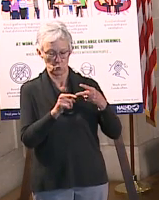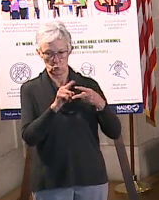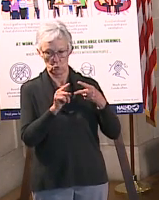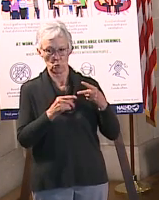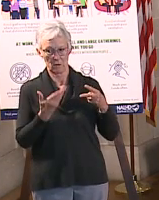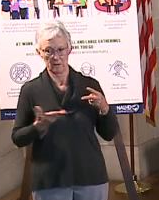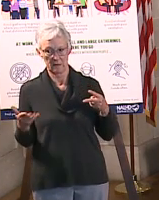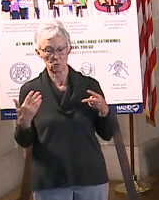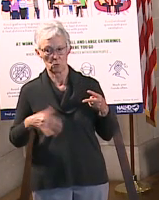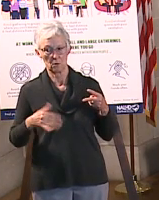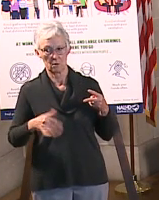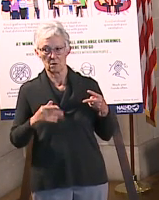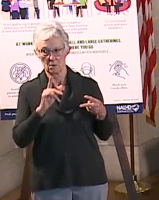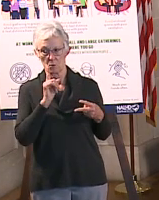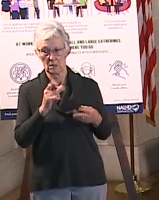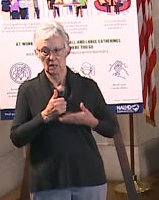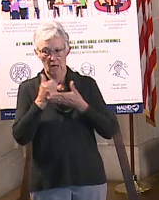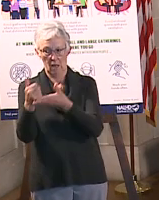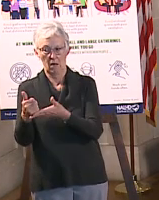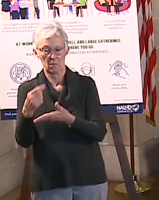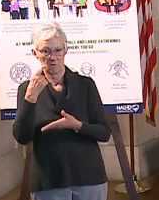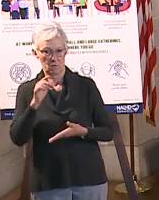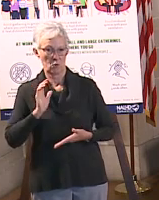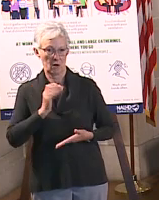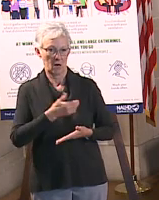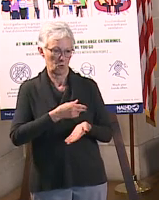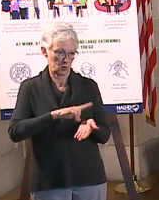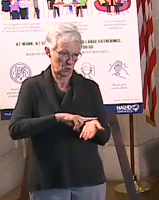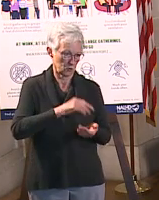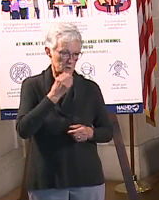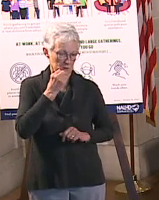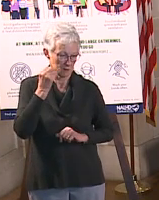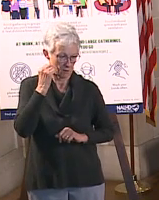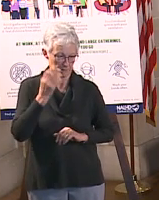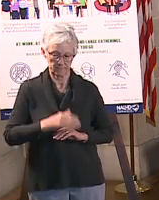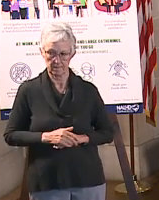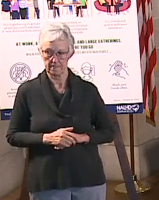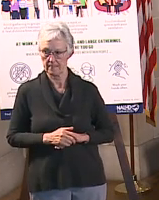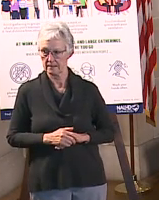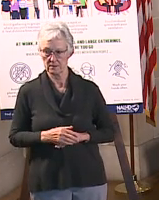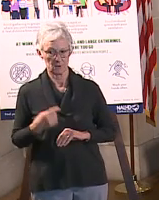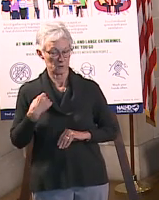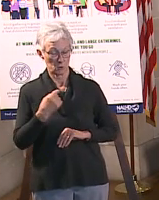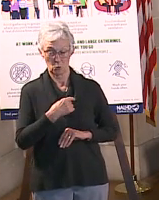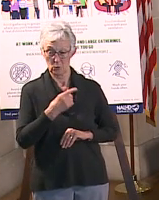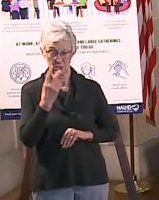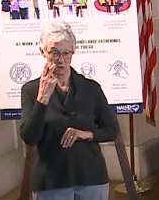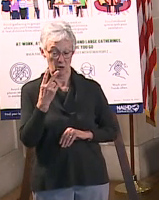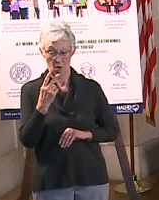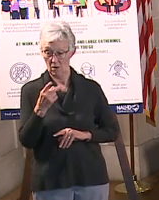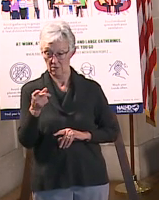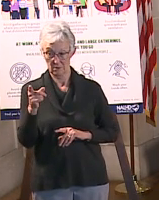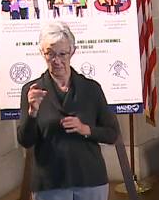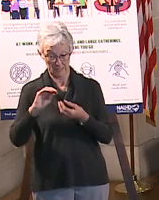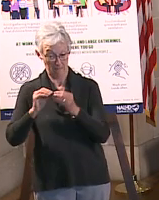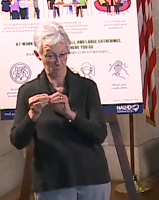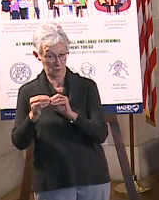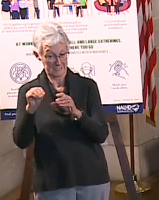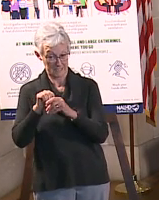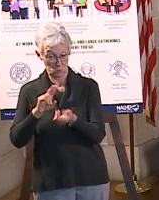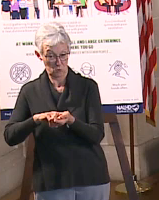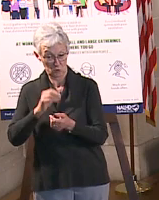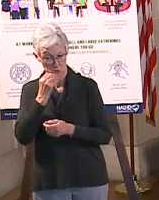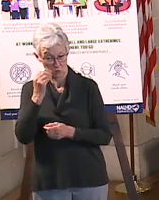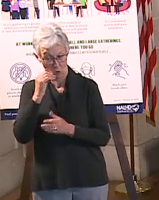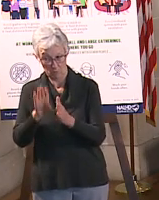advantage as far as our long-term care facilities go. So we saw that same surge in long-term care facilities. We've always said that long-term